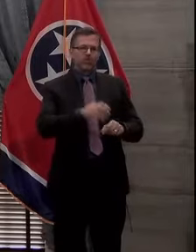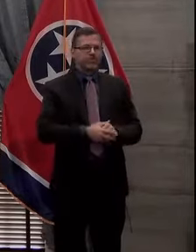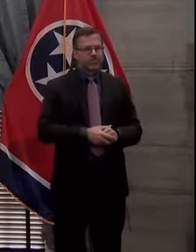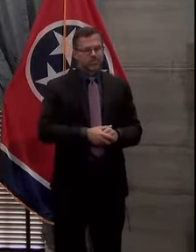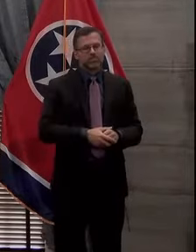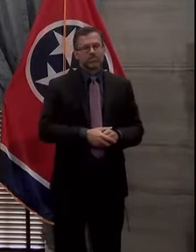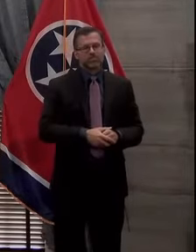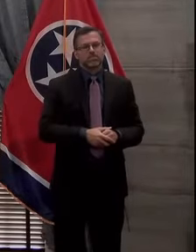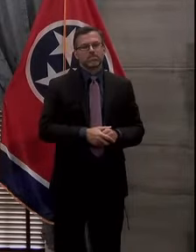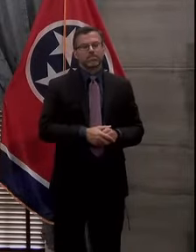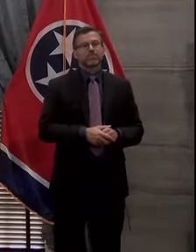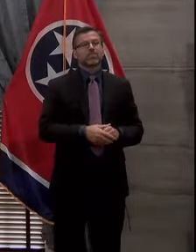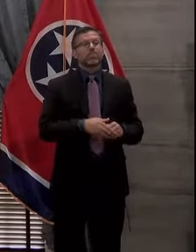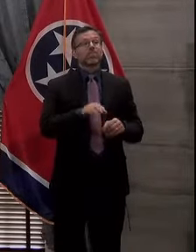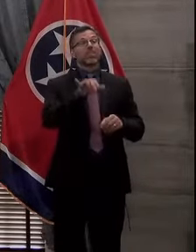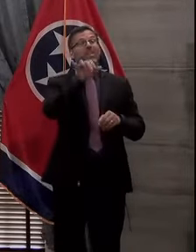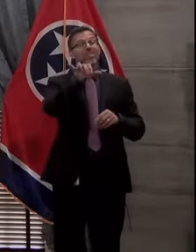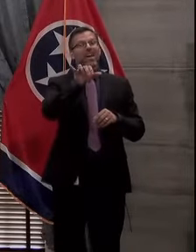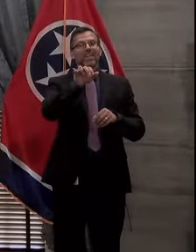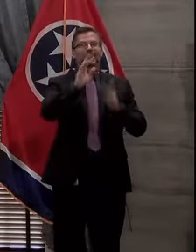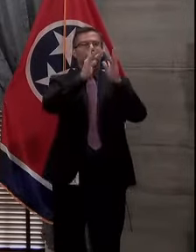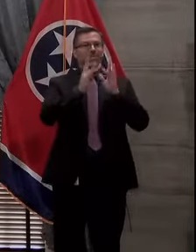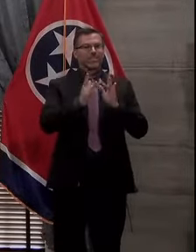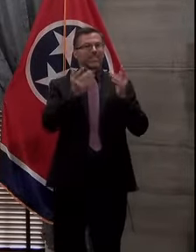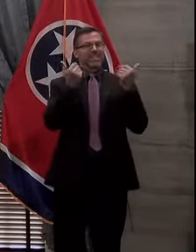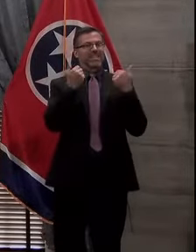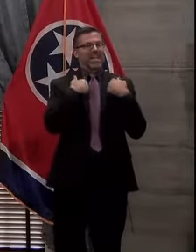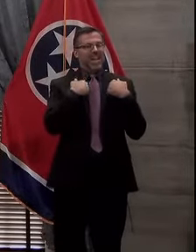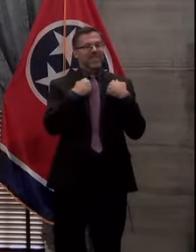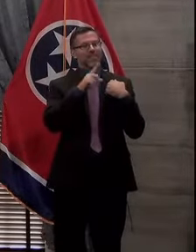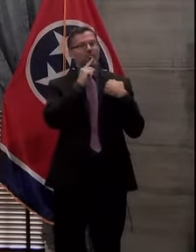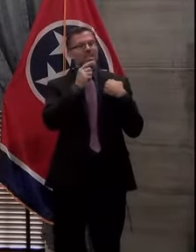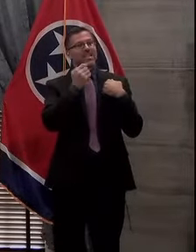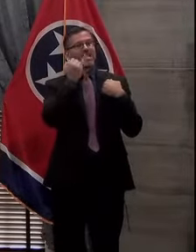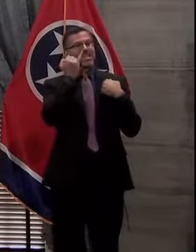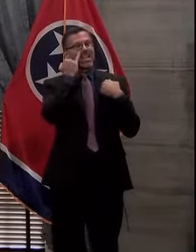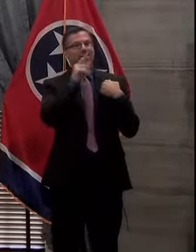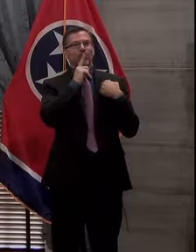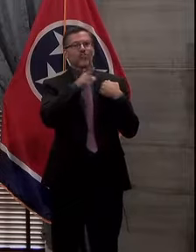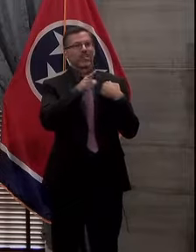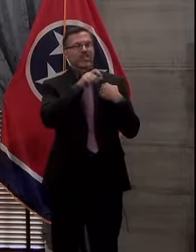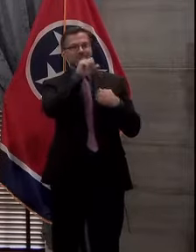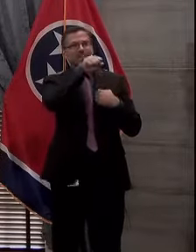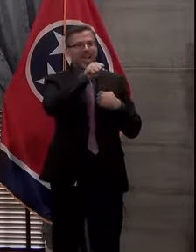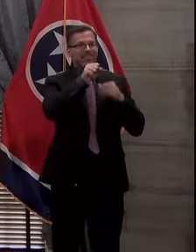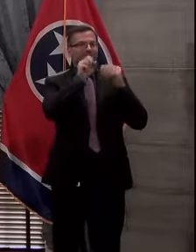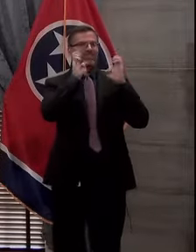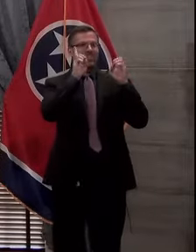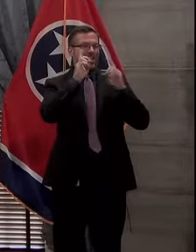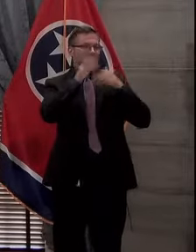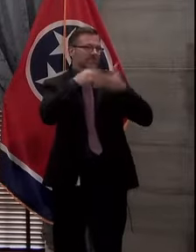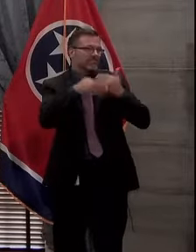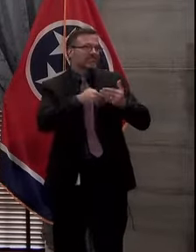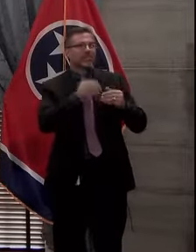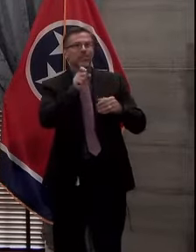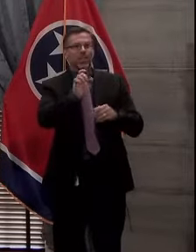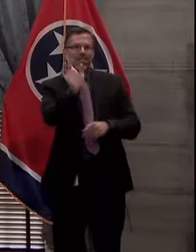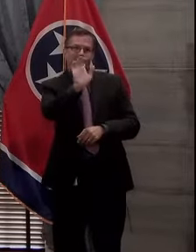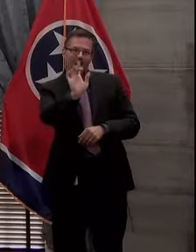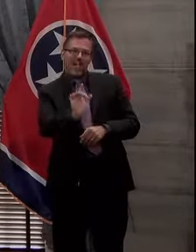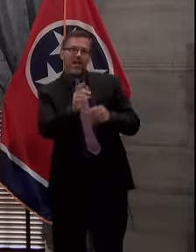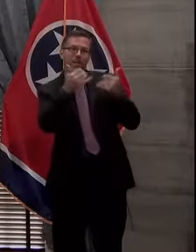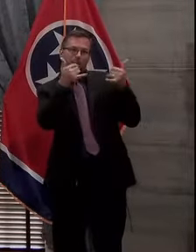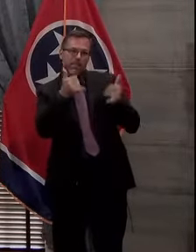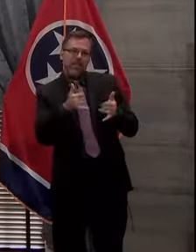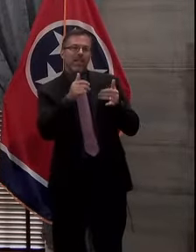has a standards navigator. So for those folks who get really wonky in education, it's a fun tool that you're able to navigate all of the Tennessee